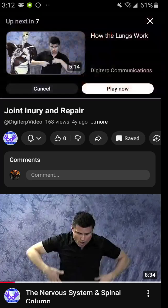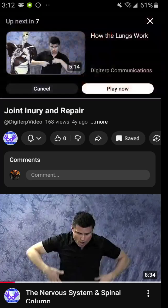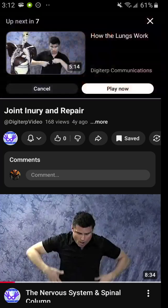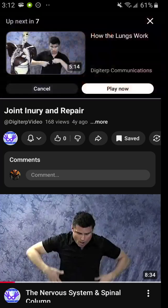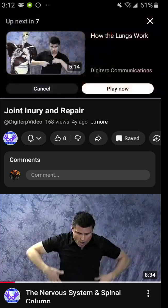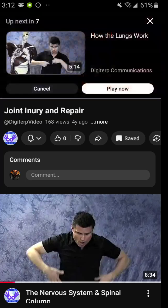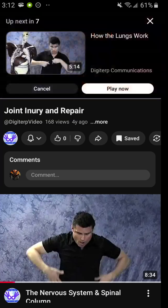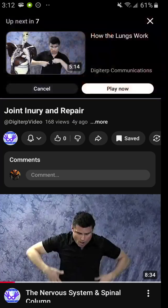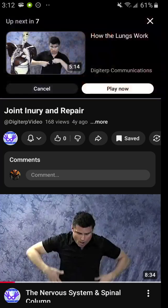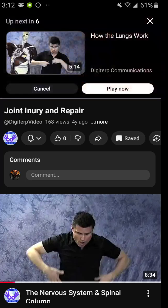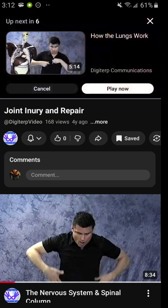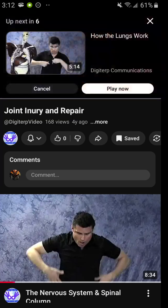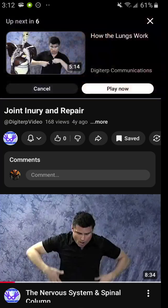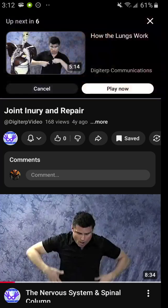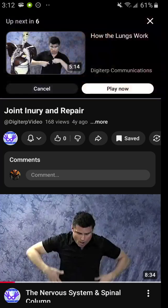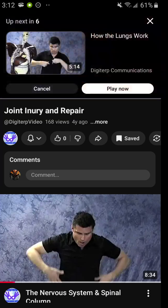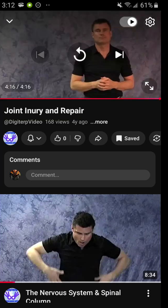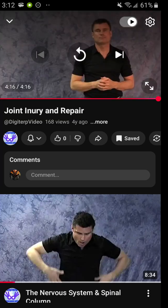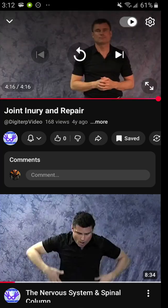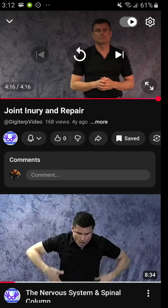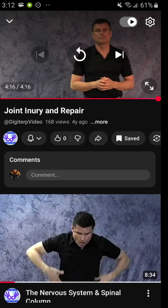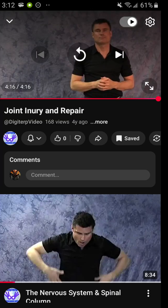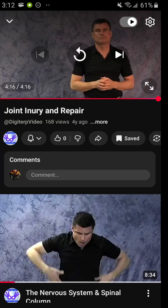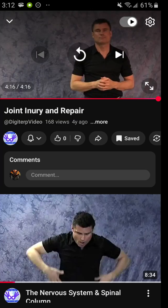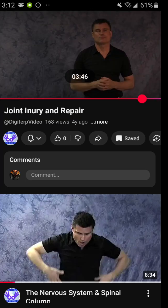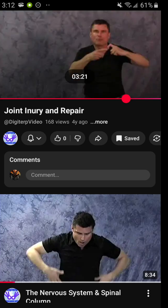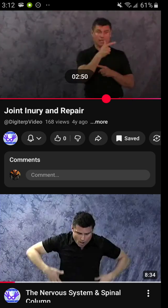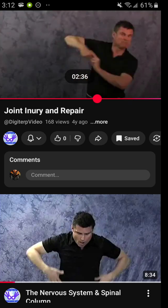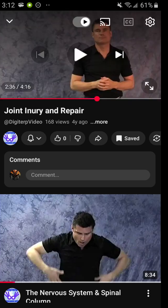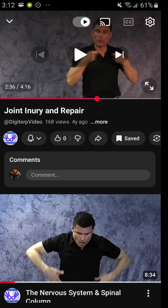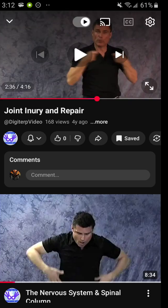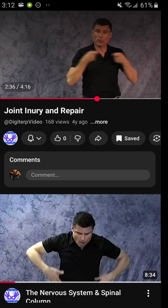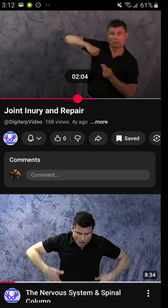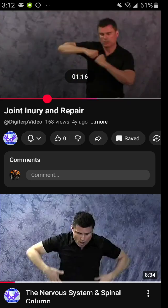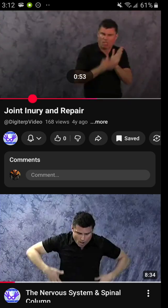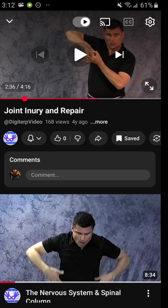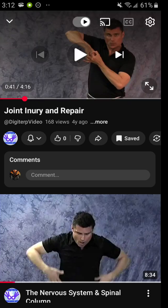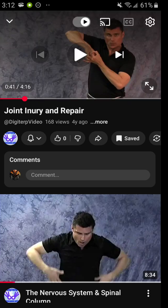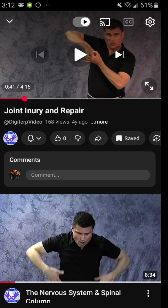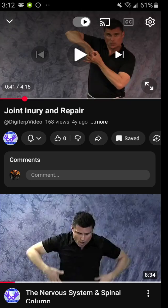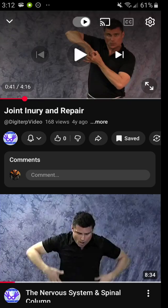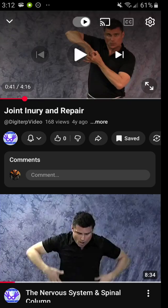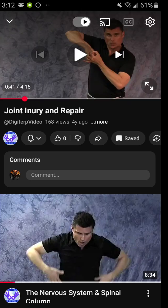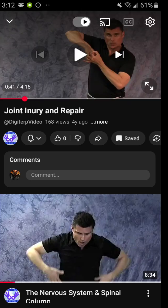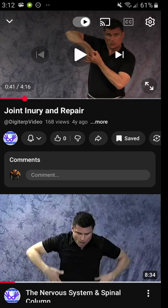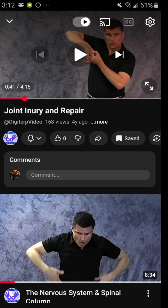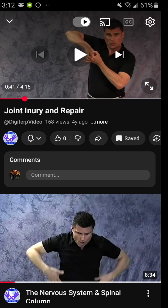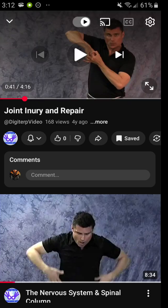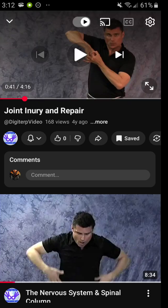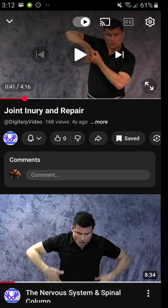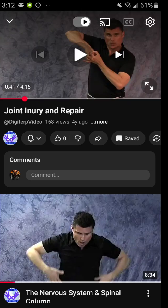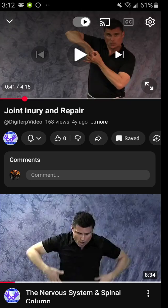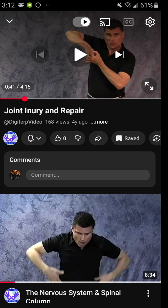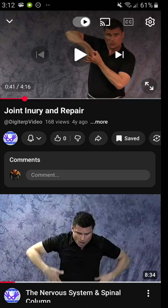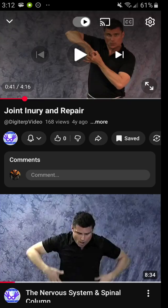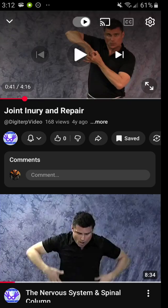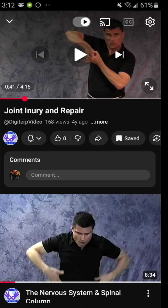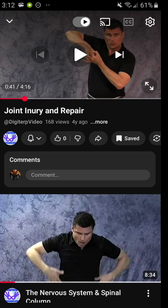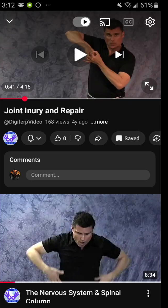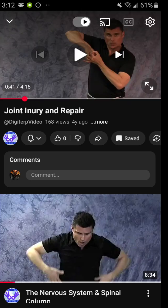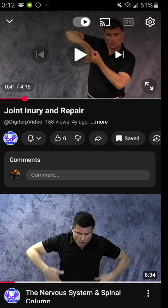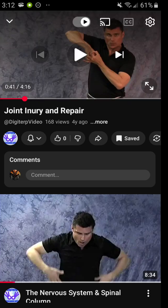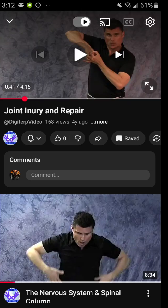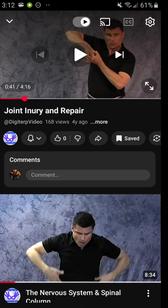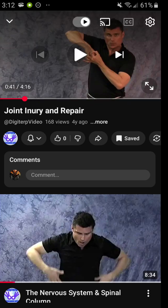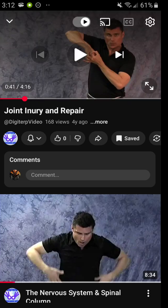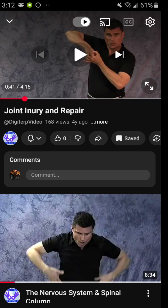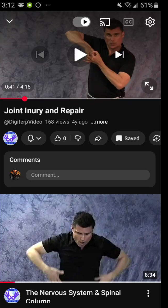a quality conversation about